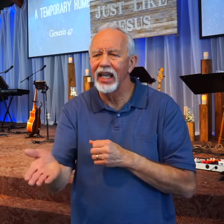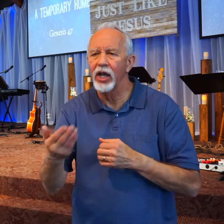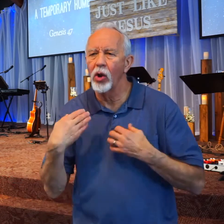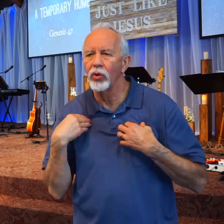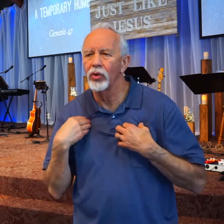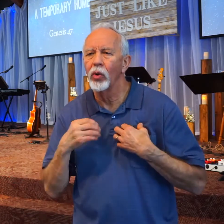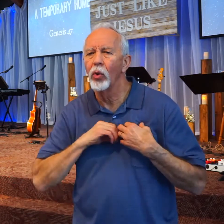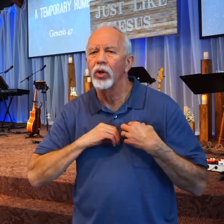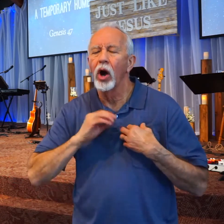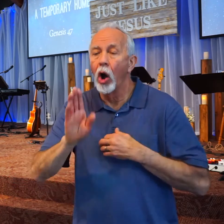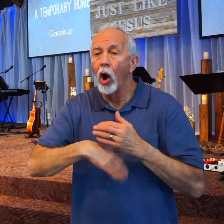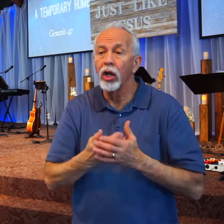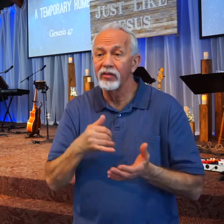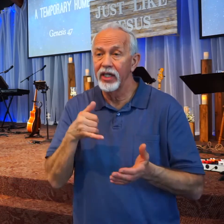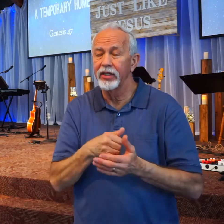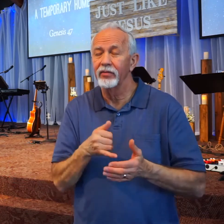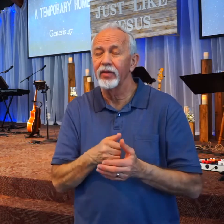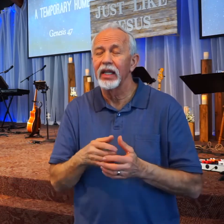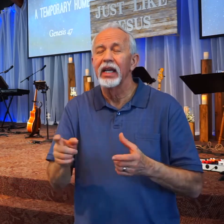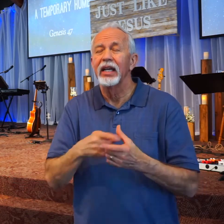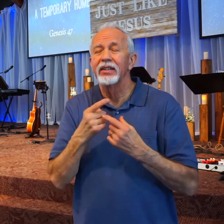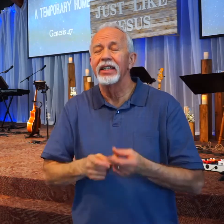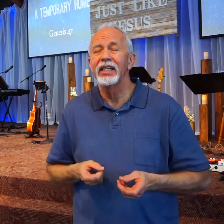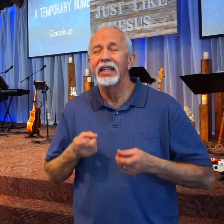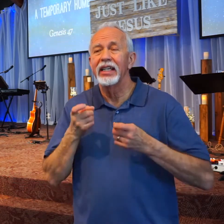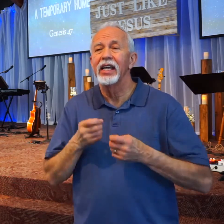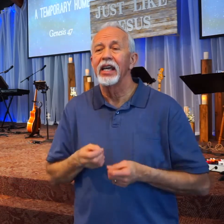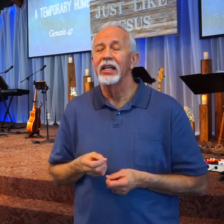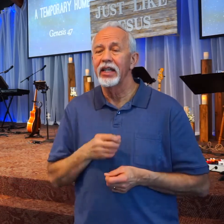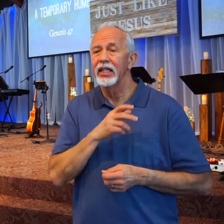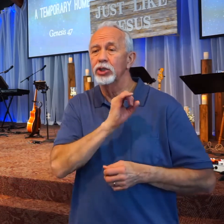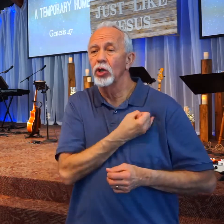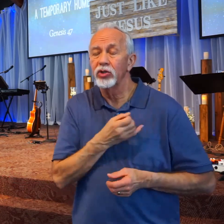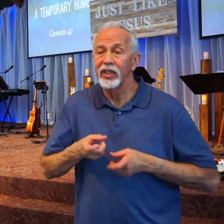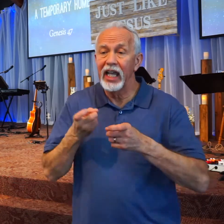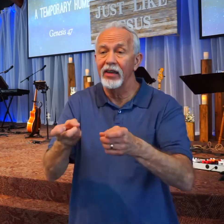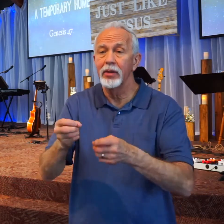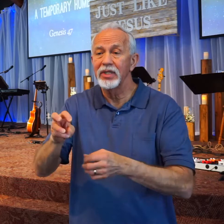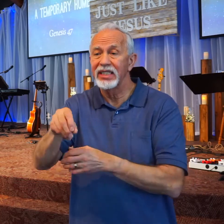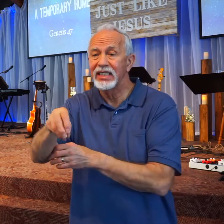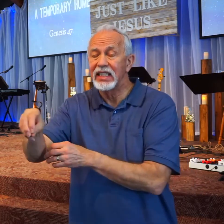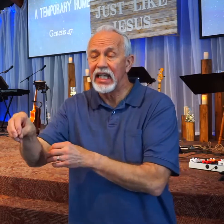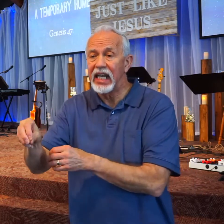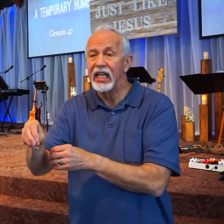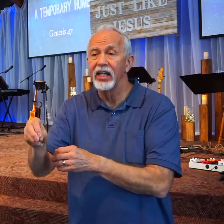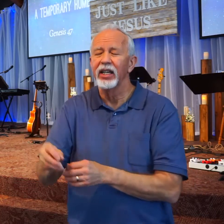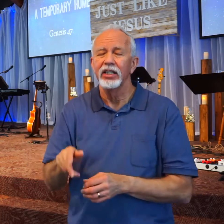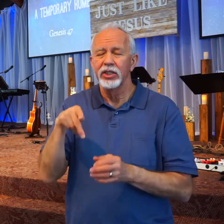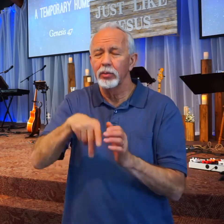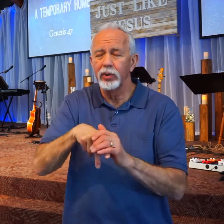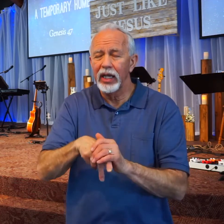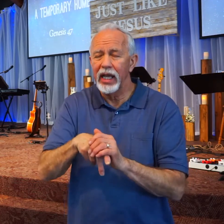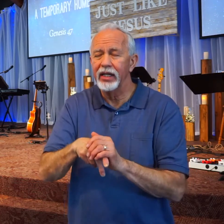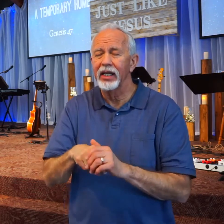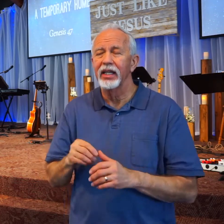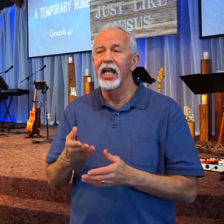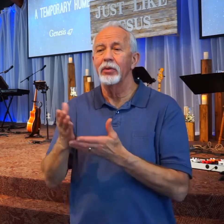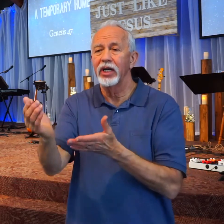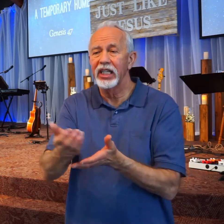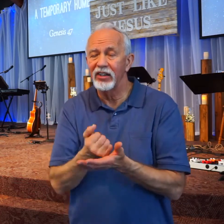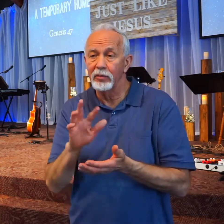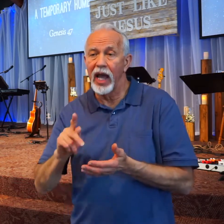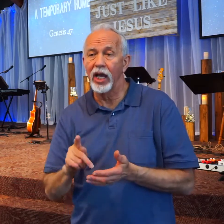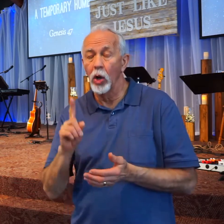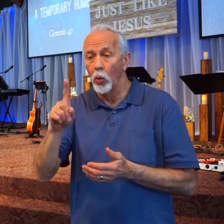All of it. And then they gave them seed to plant whatever you plant in a famine. And then they were going to get 1/5 of that. And